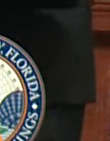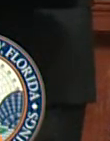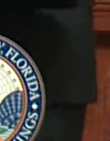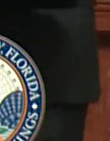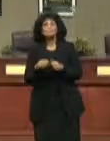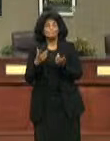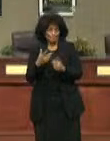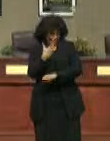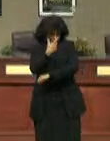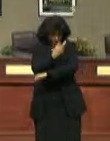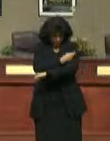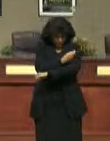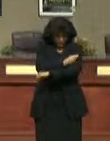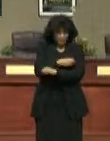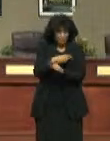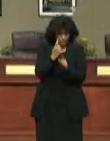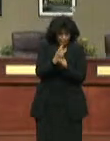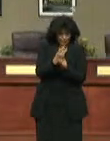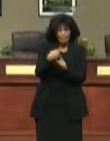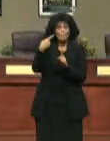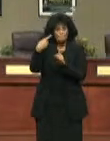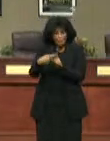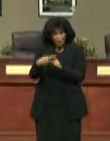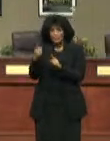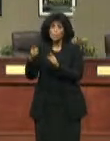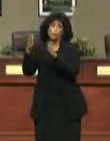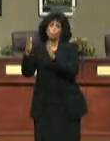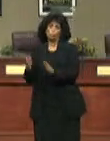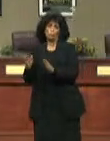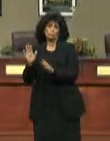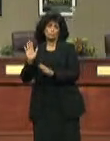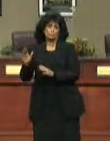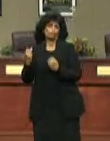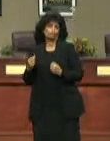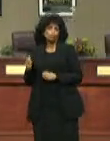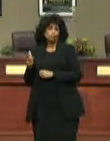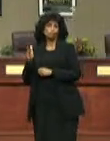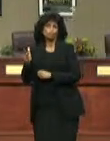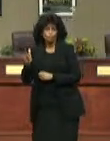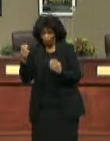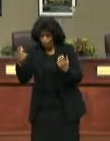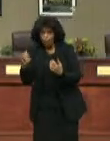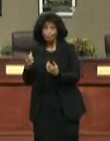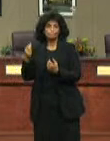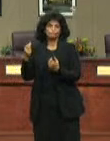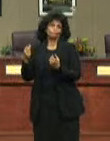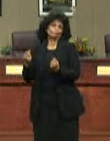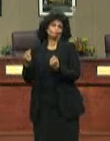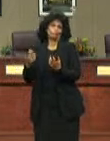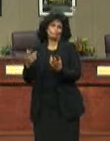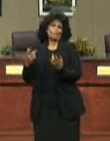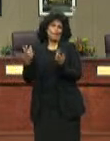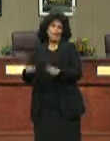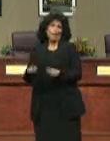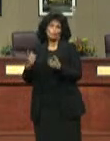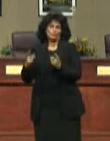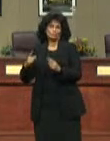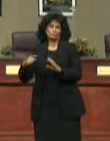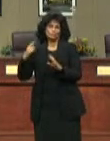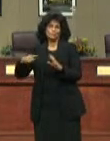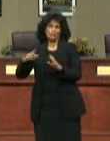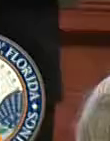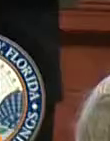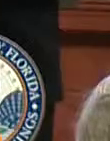vaccine, they changed the tire of an individual who drove there who had a flat tire. So we do